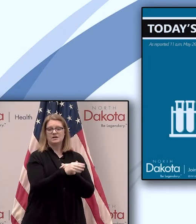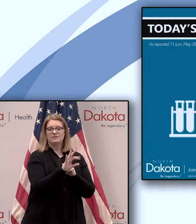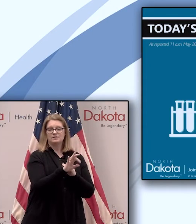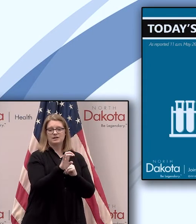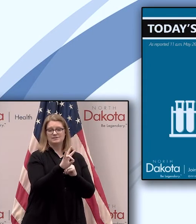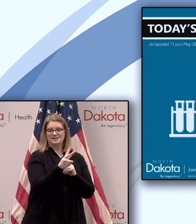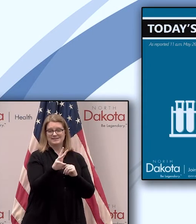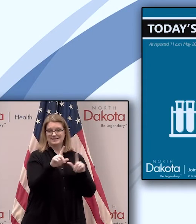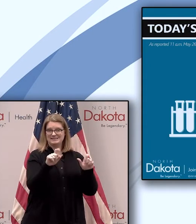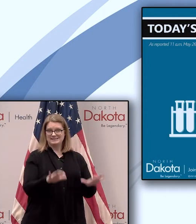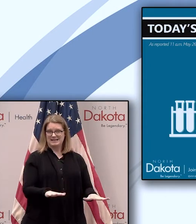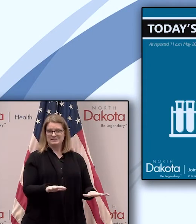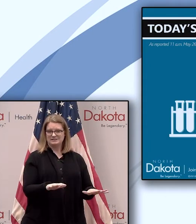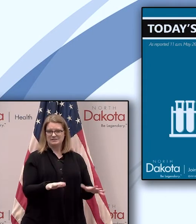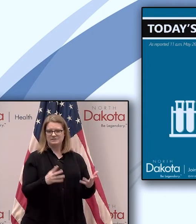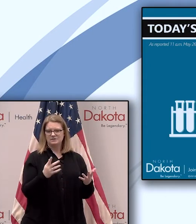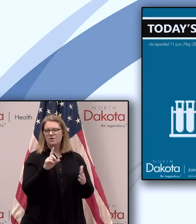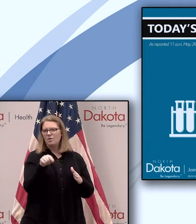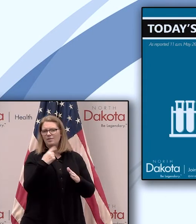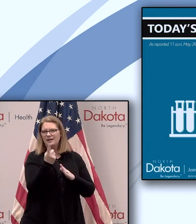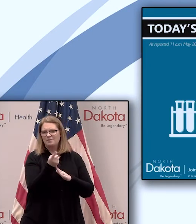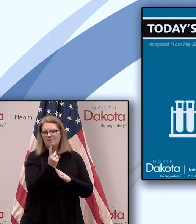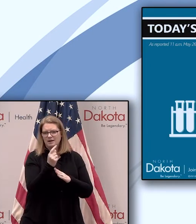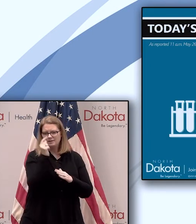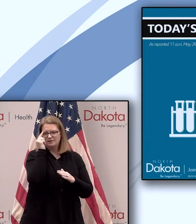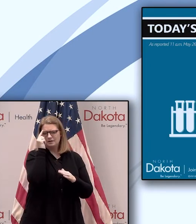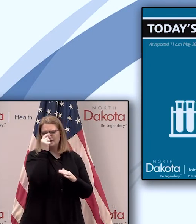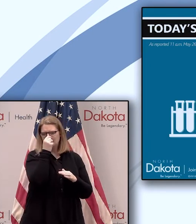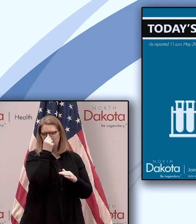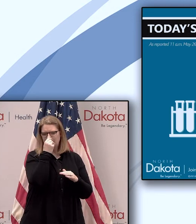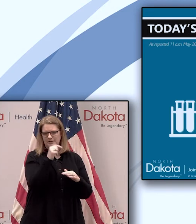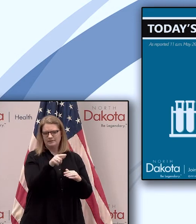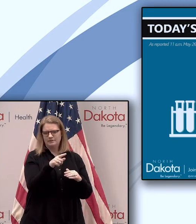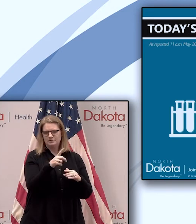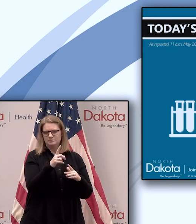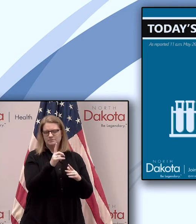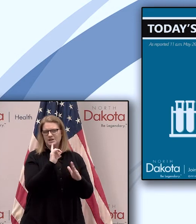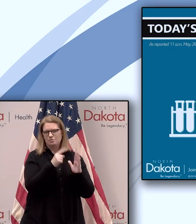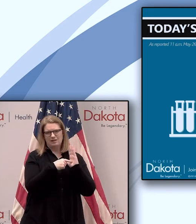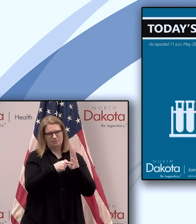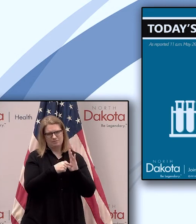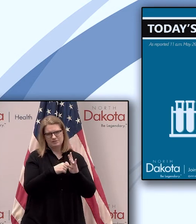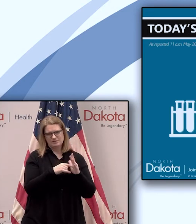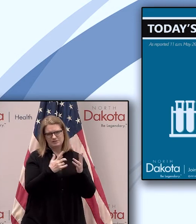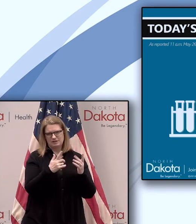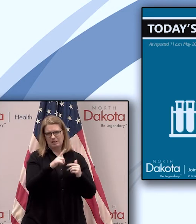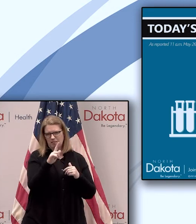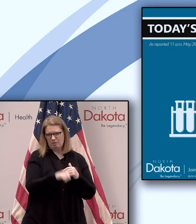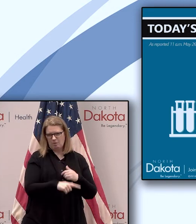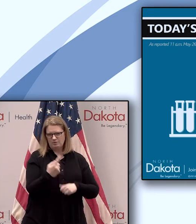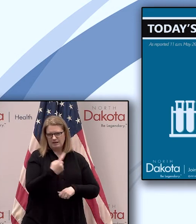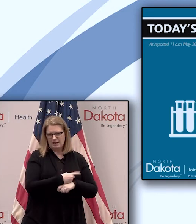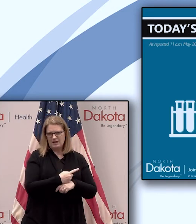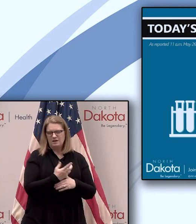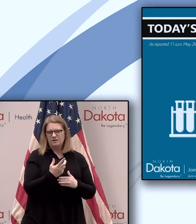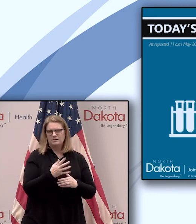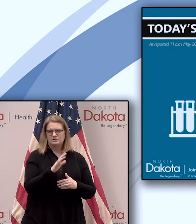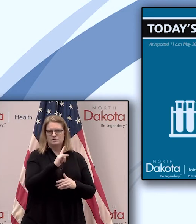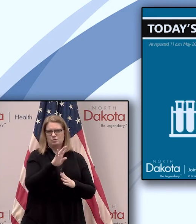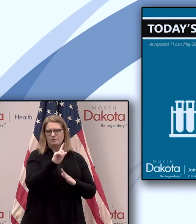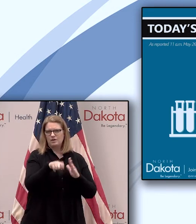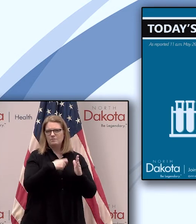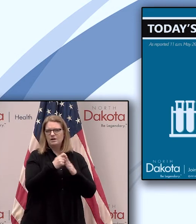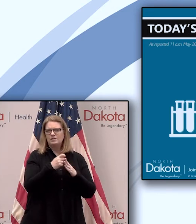tests. I'm only going to spend a minute on this because this represents a relatively lower day, because these are the tests for the 24-hour period